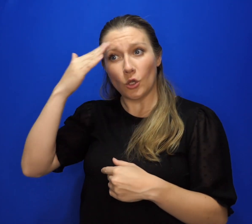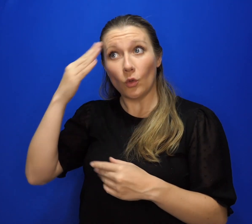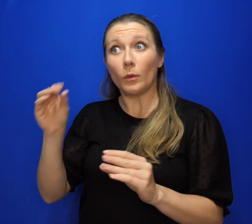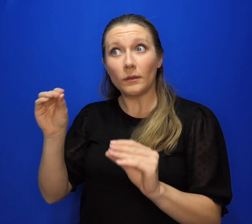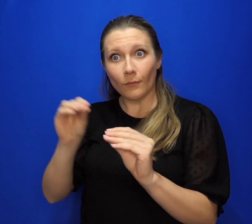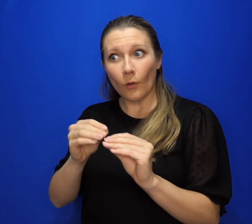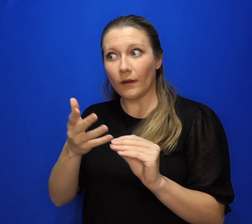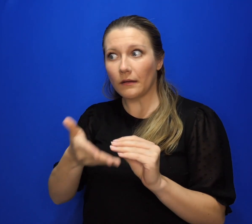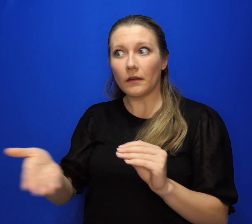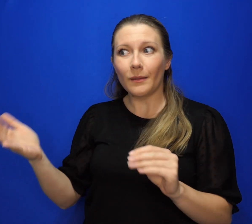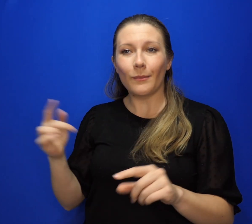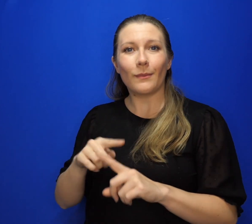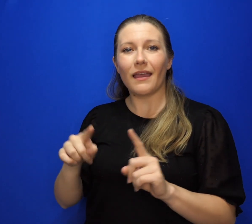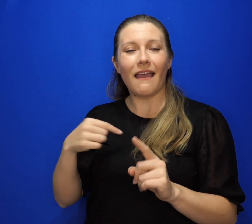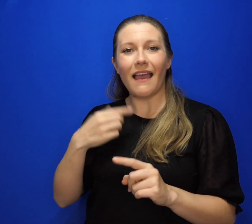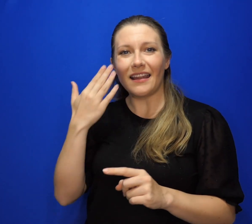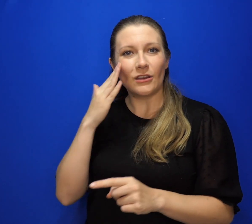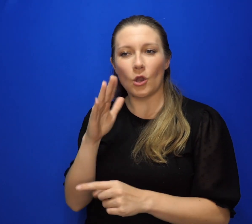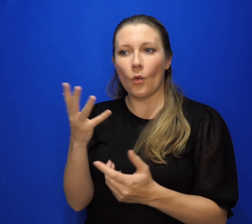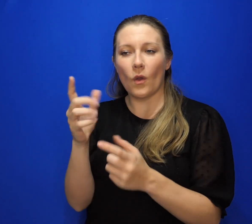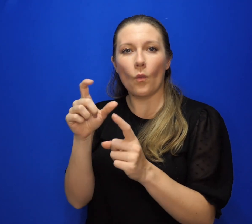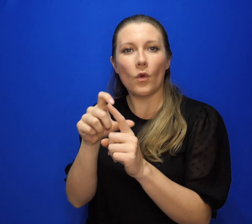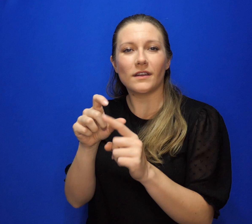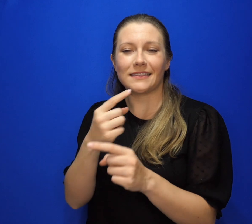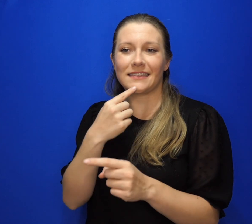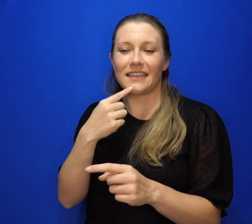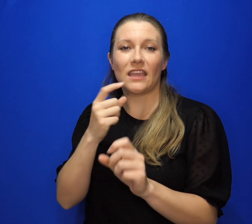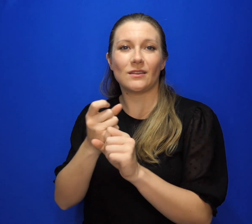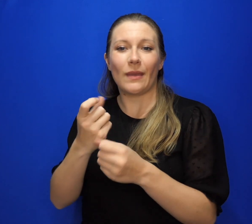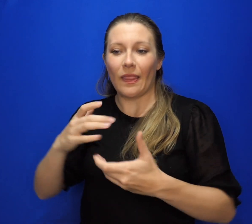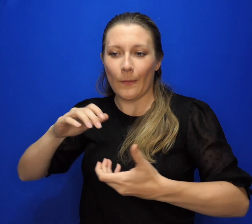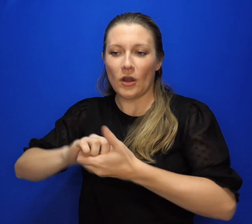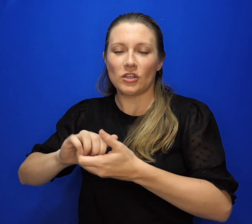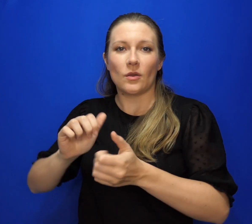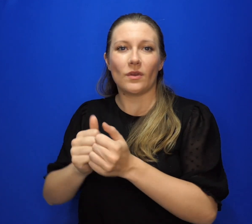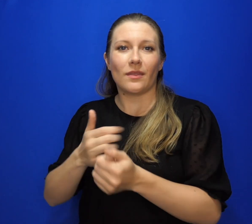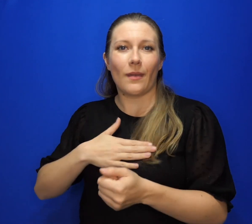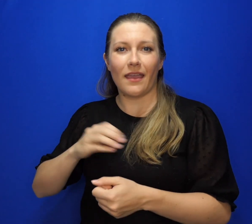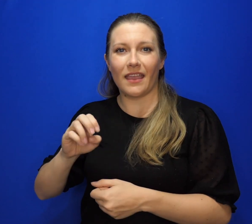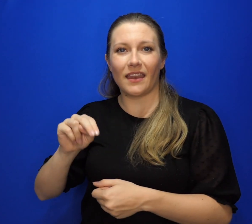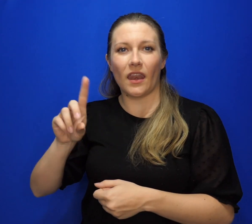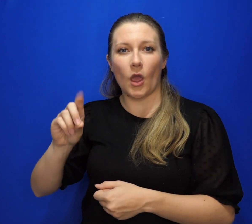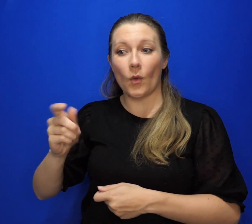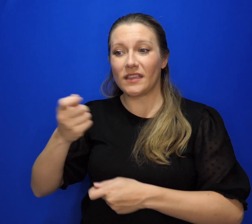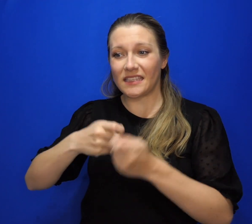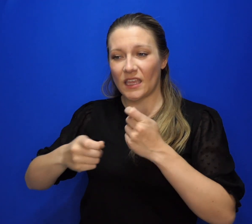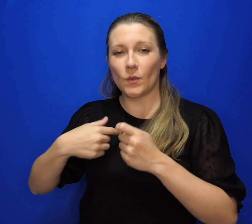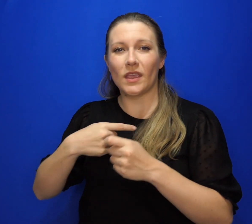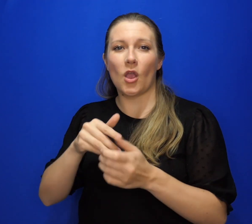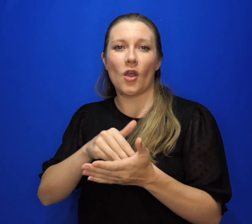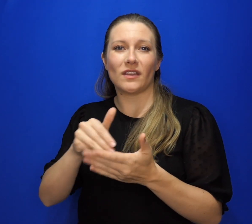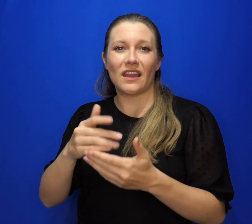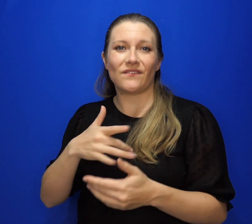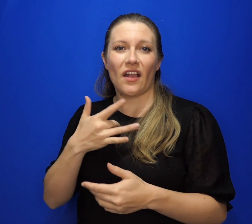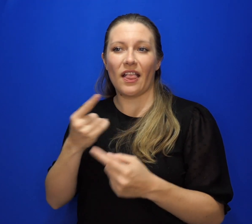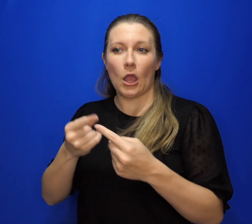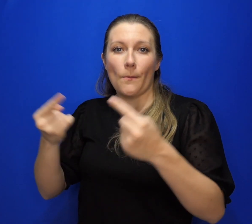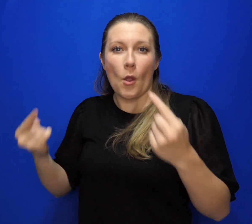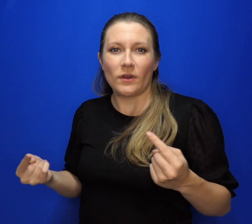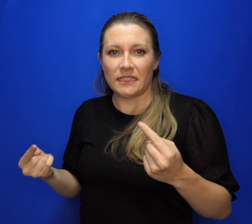the words to say to create the partnership with my endo. Instead, we often felt like opponents. Looking back, I can see how a